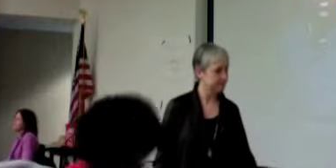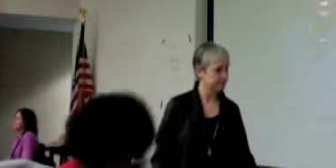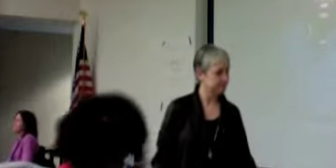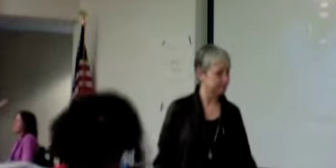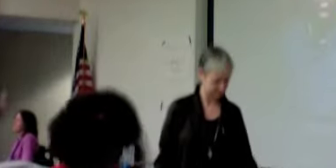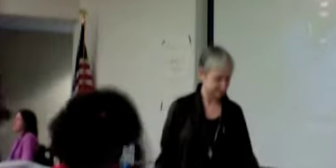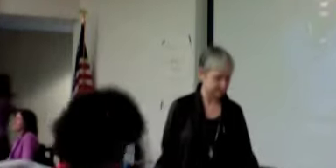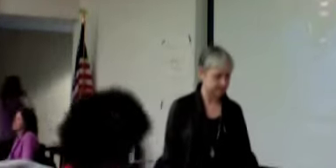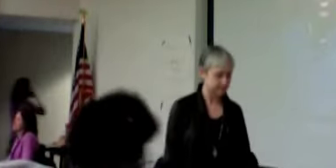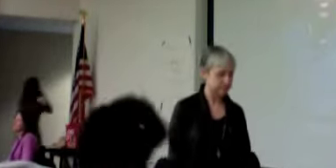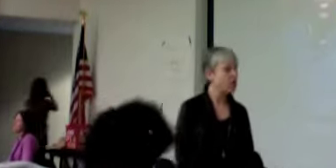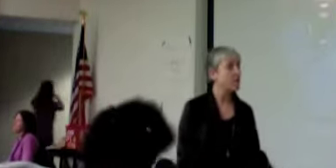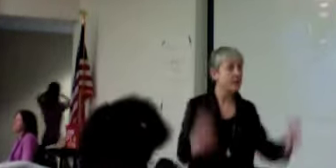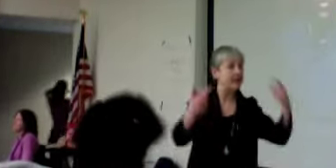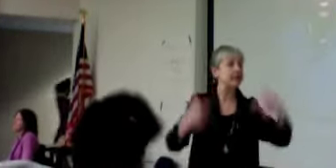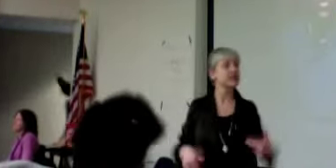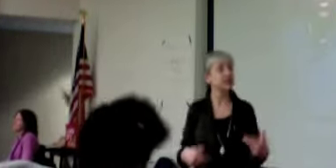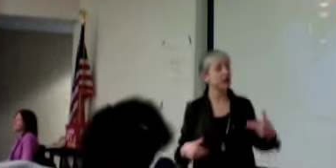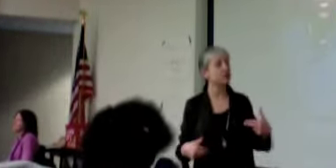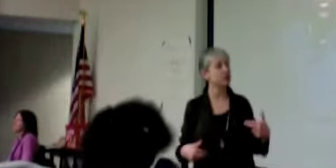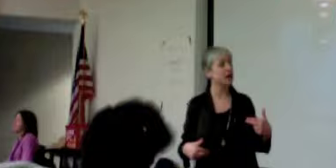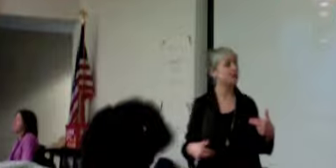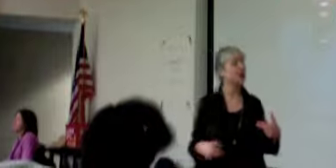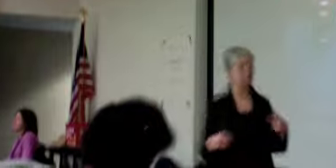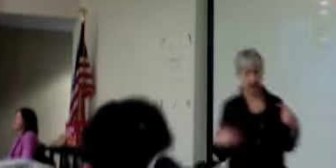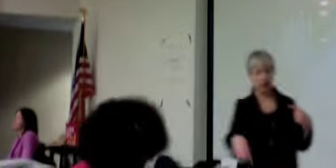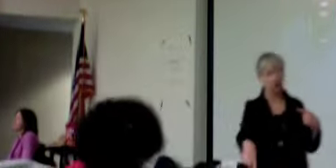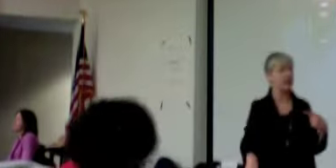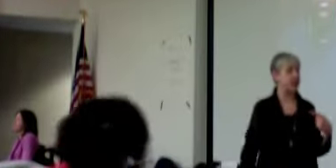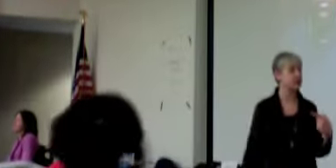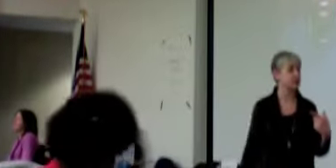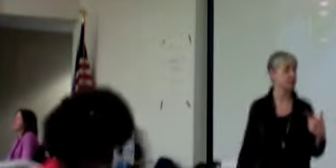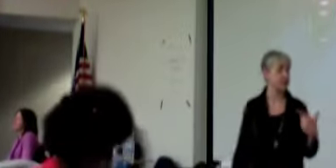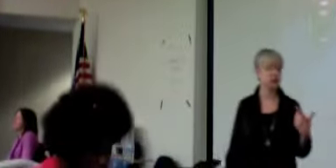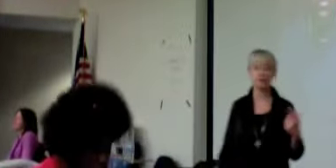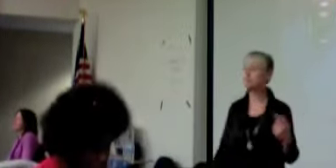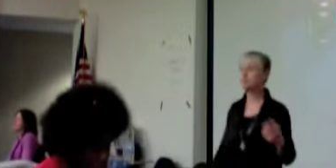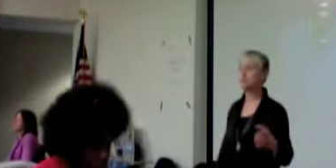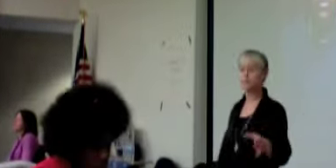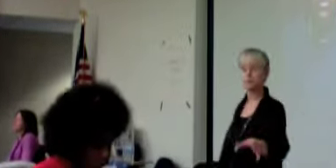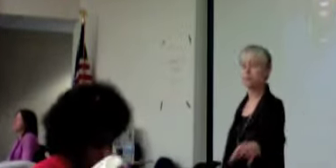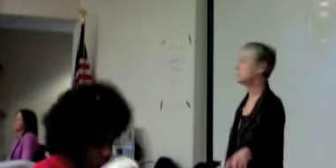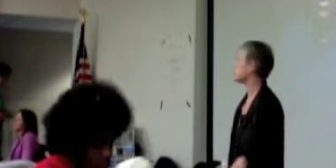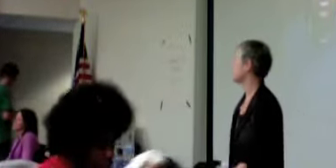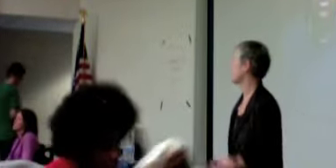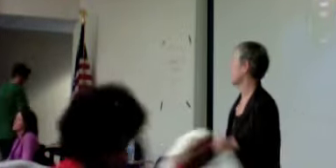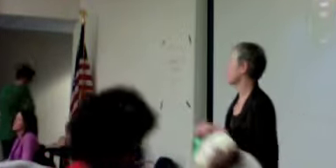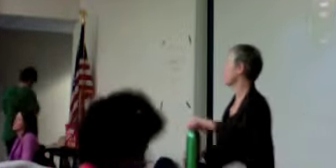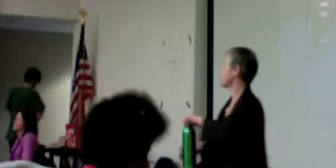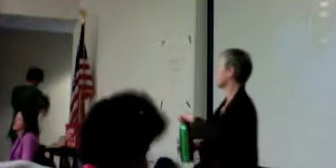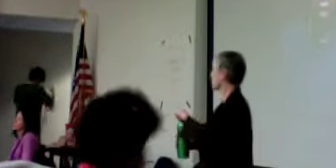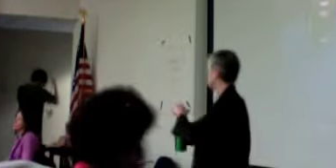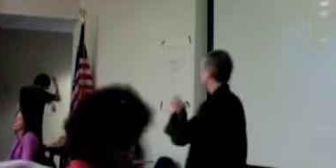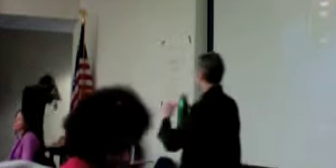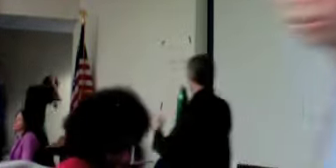Yeah. But they needed some of that other stuff. And remember the Your hand is so fast.